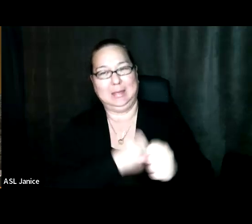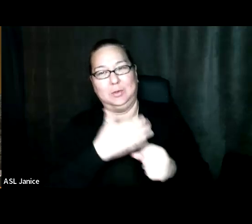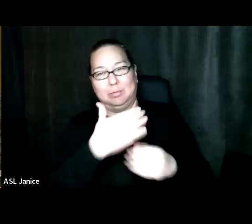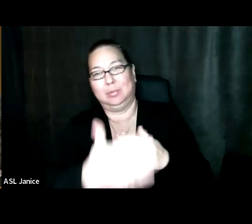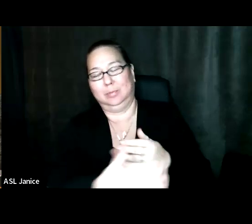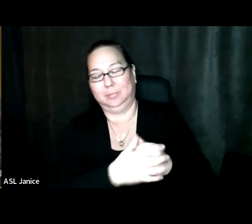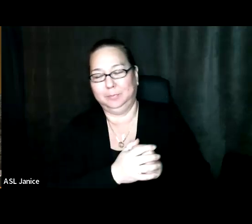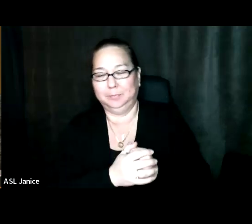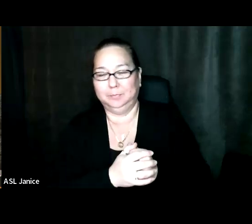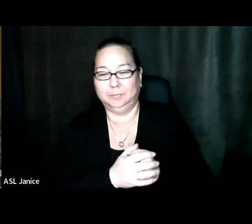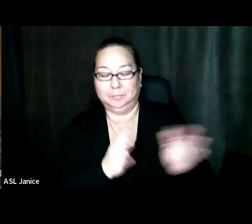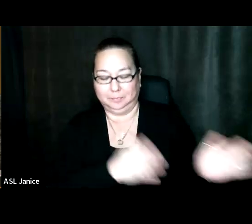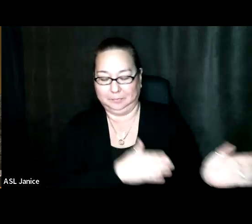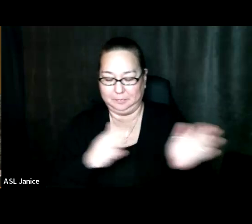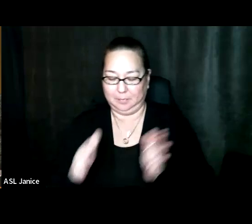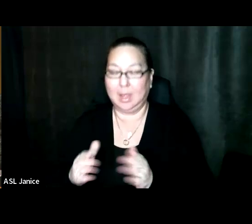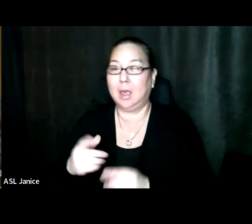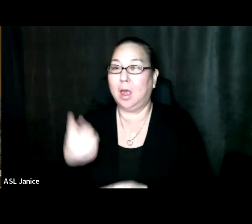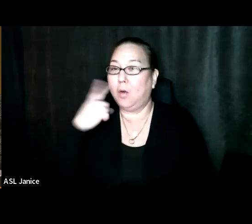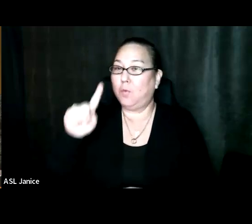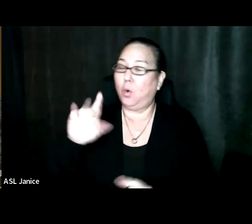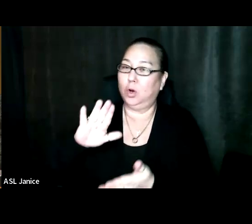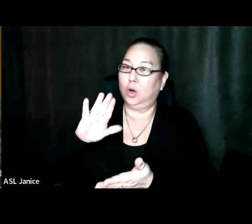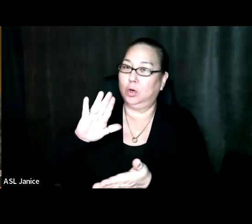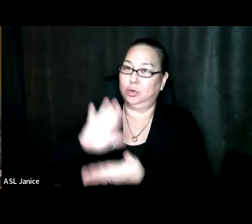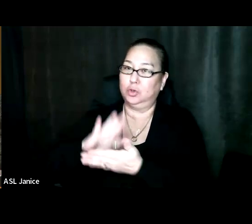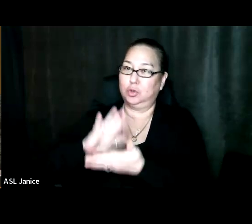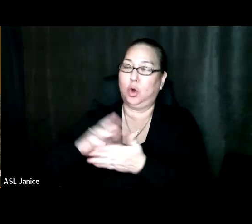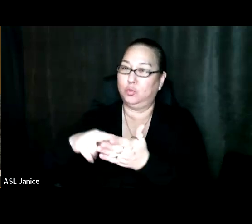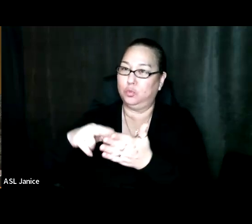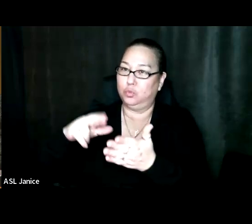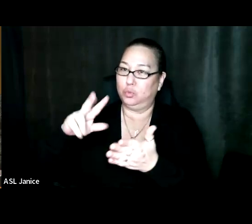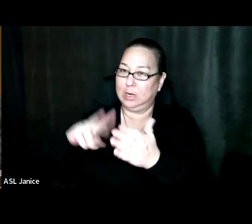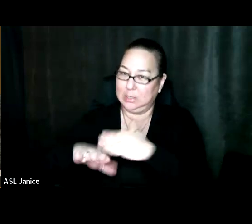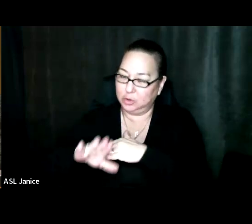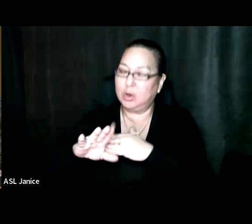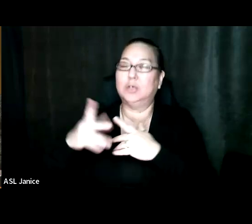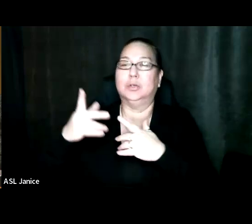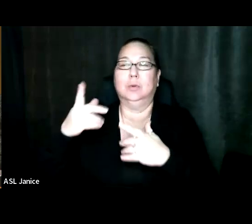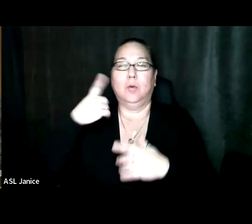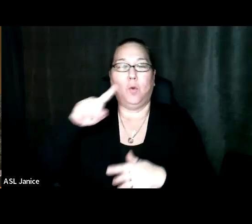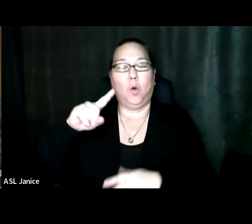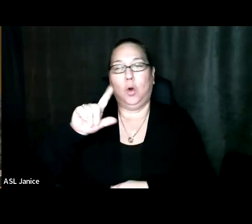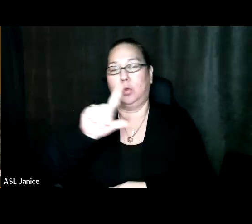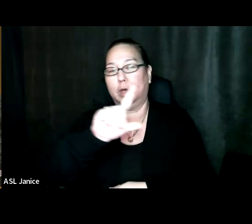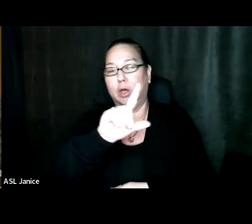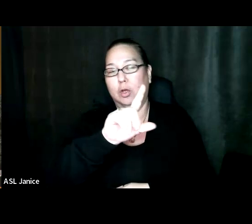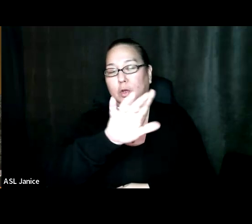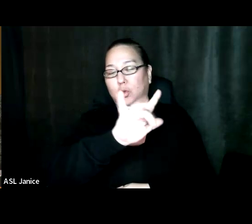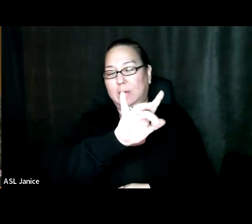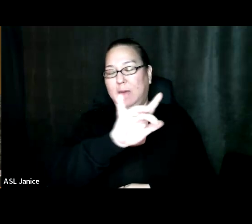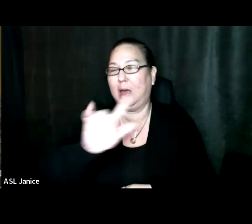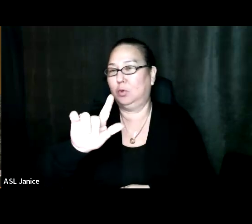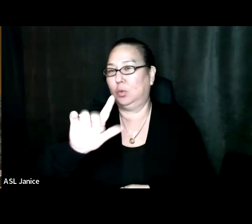So in terms of our showcase of schools and registration, we're gearing up for school registration time for the 25-26 school